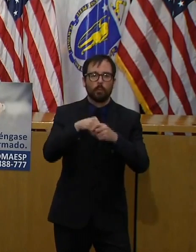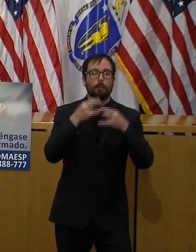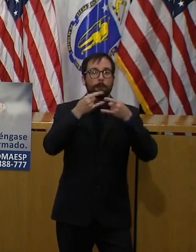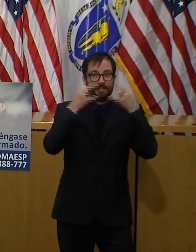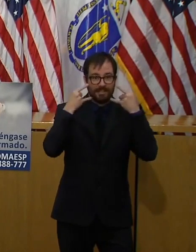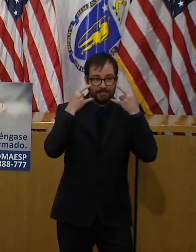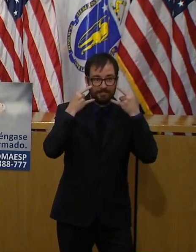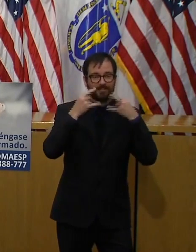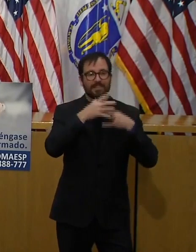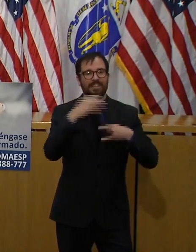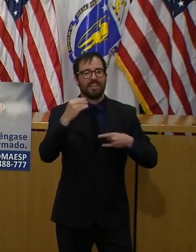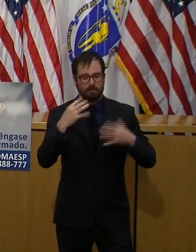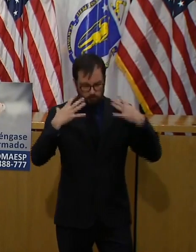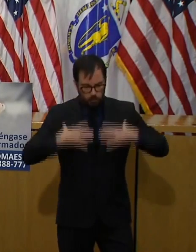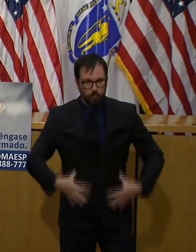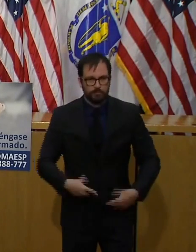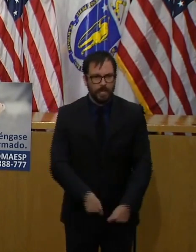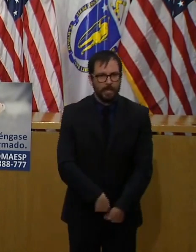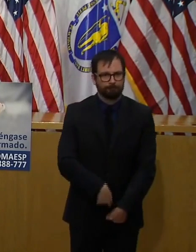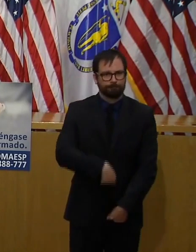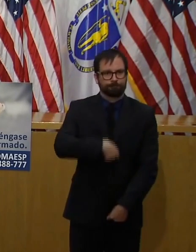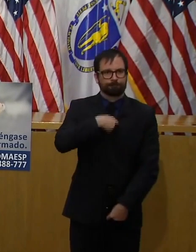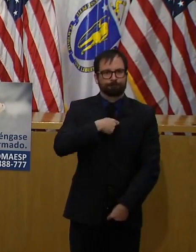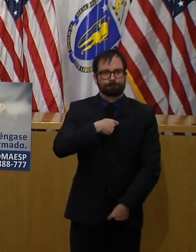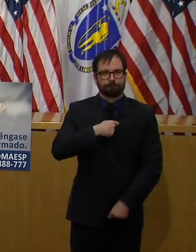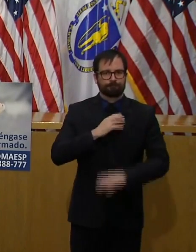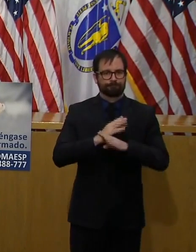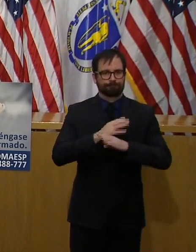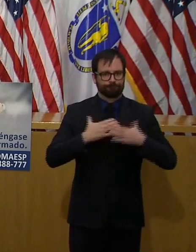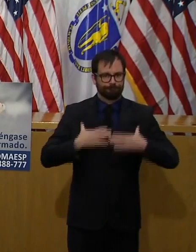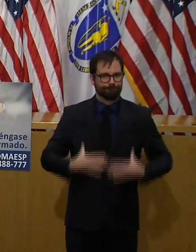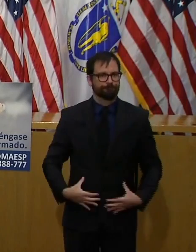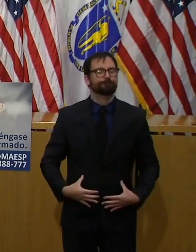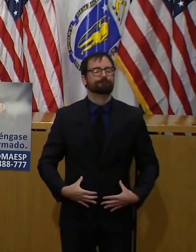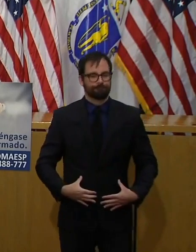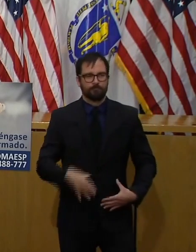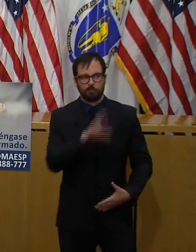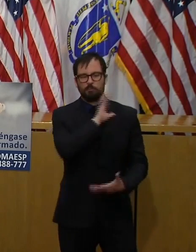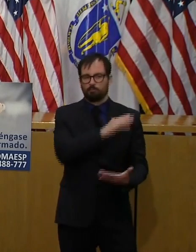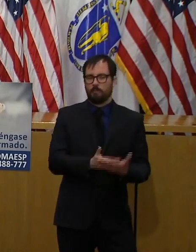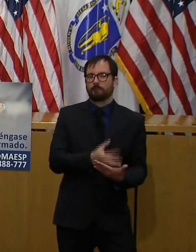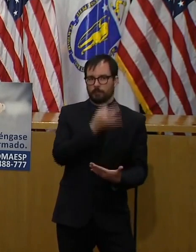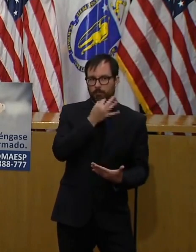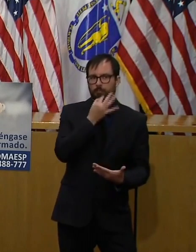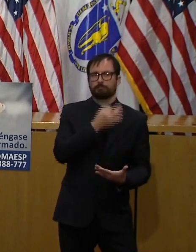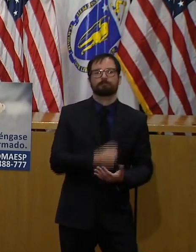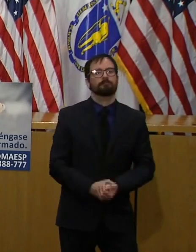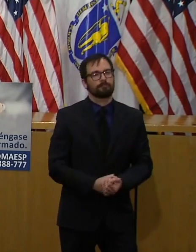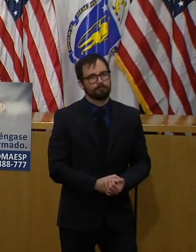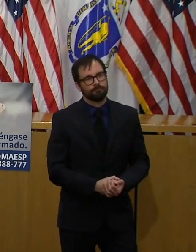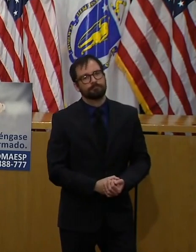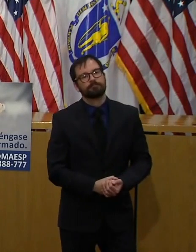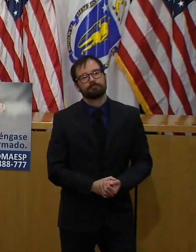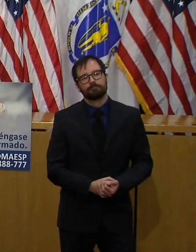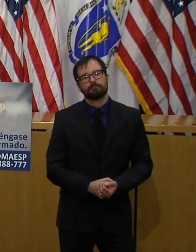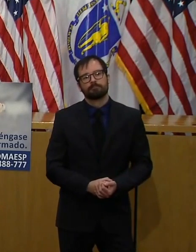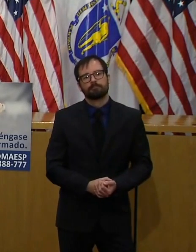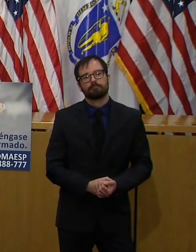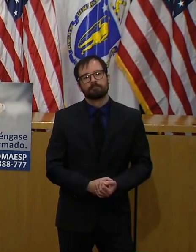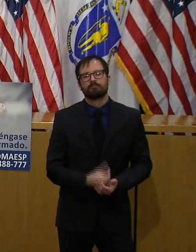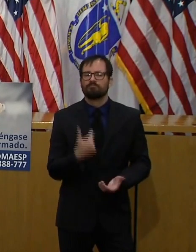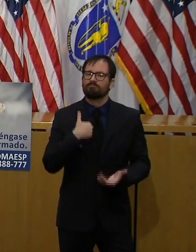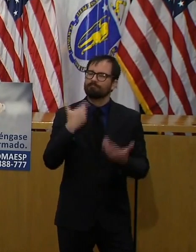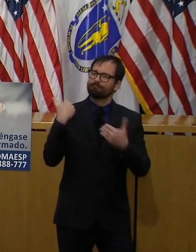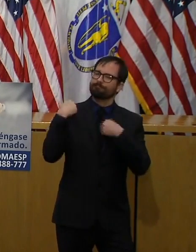in the Commonwealth shortly. And obviously, as I said yesterday, we will continue to chase PPE wherever we can get it.